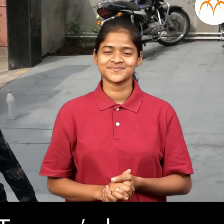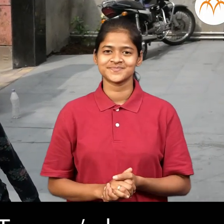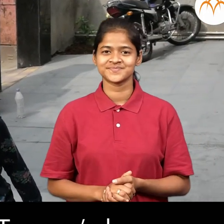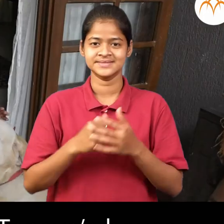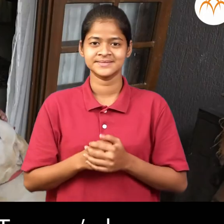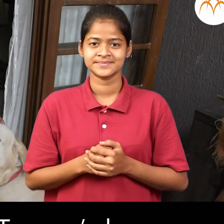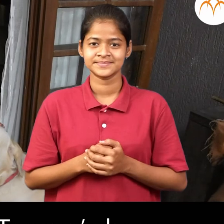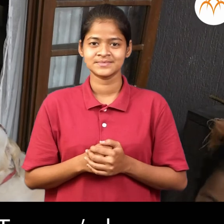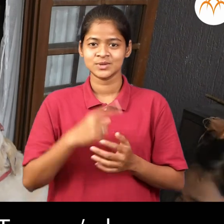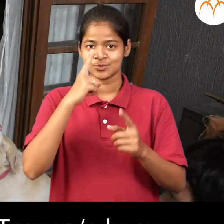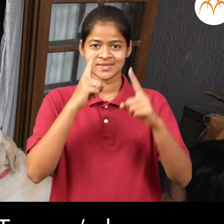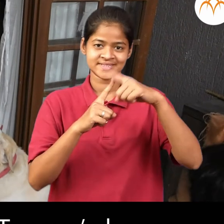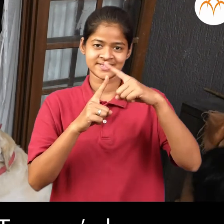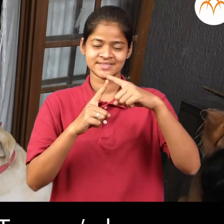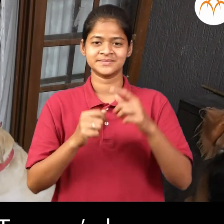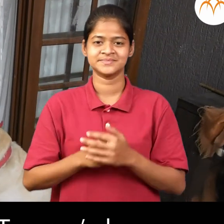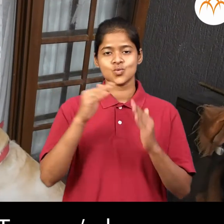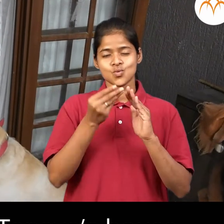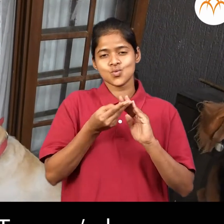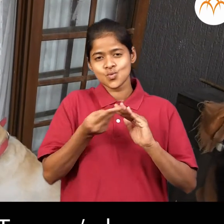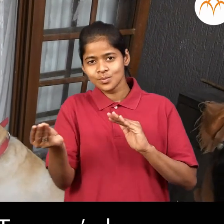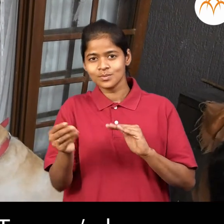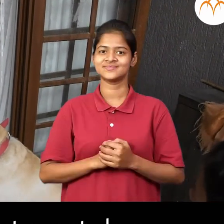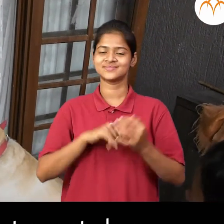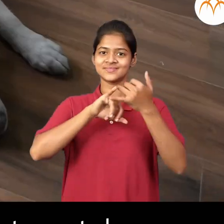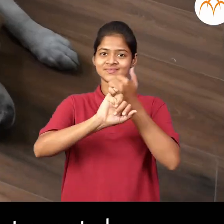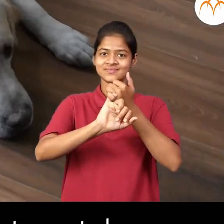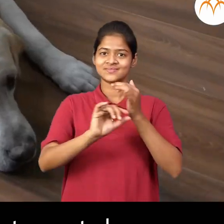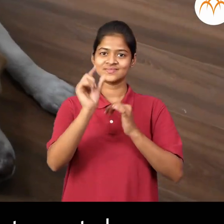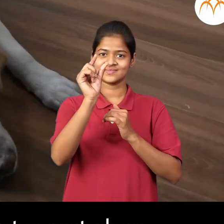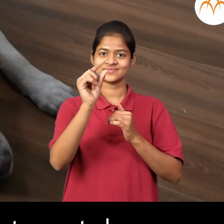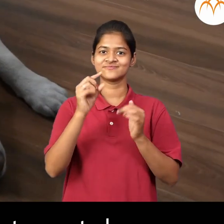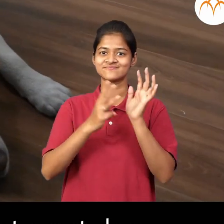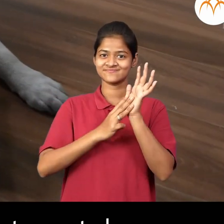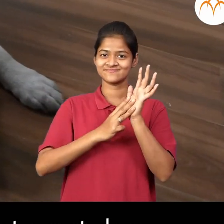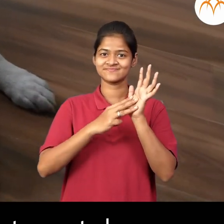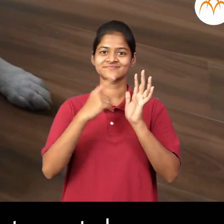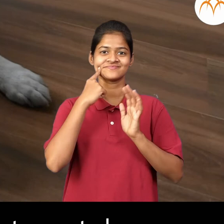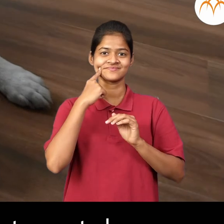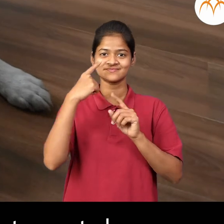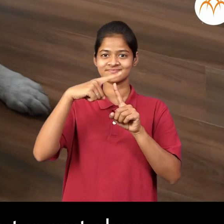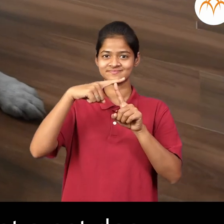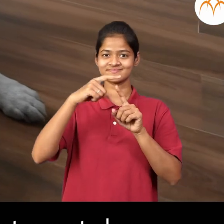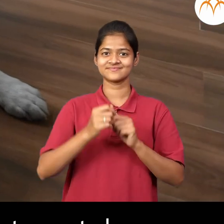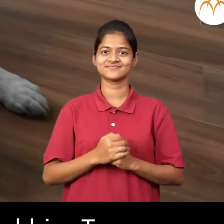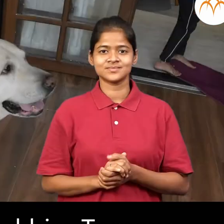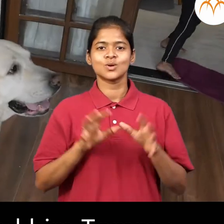Sumit stays near Tanaya's house. Sumit has kept a pet dog. Sumit